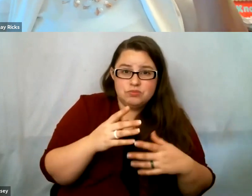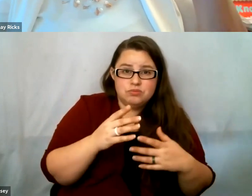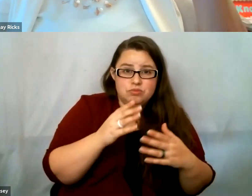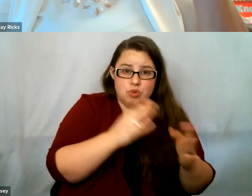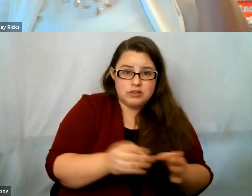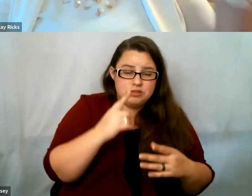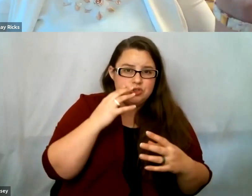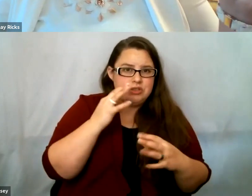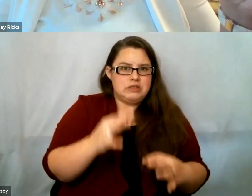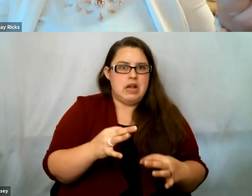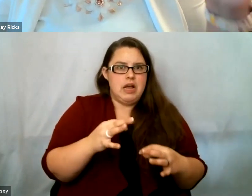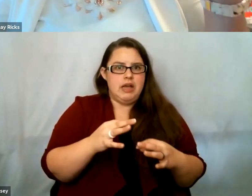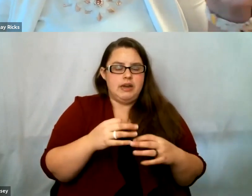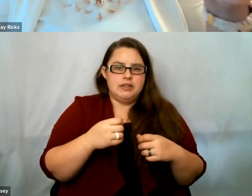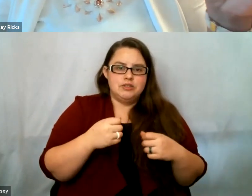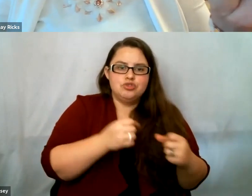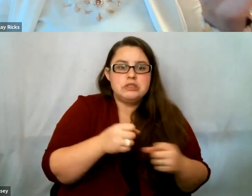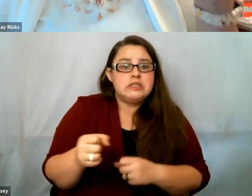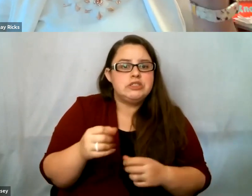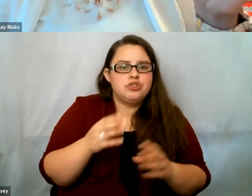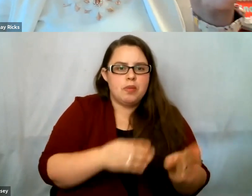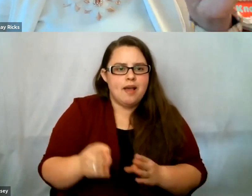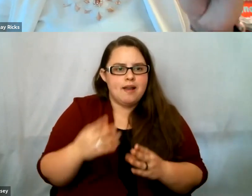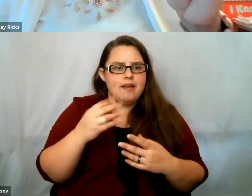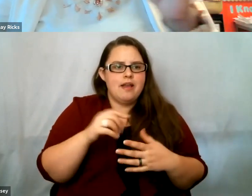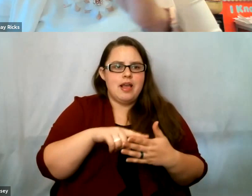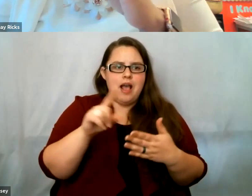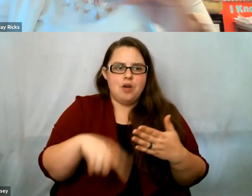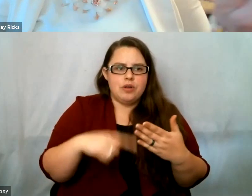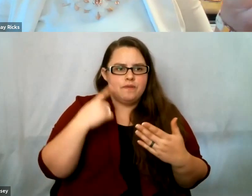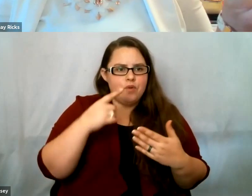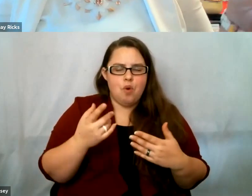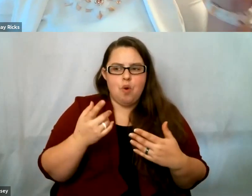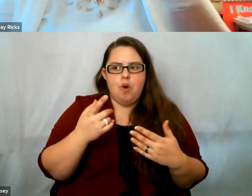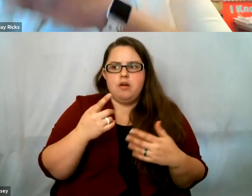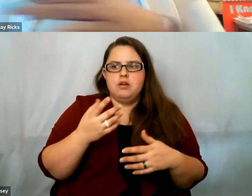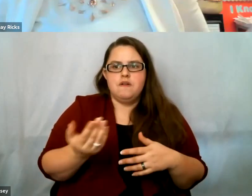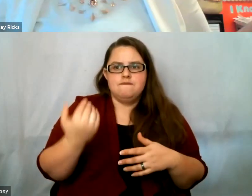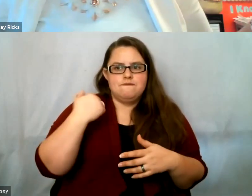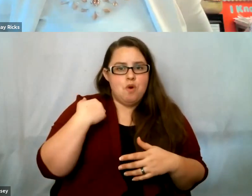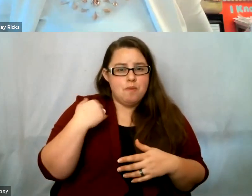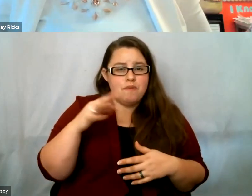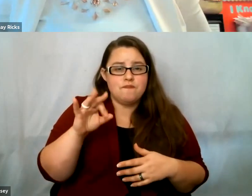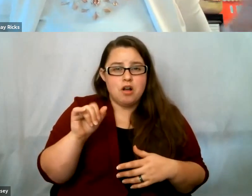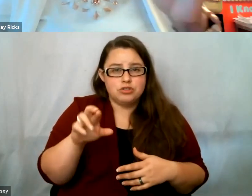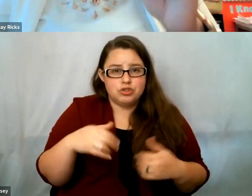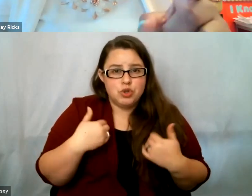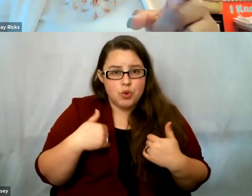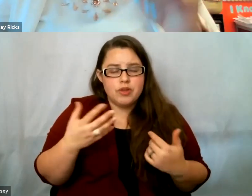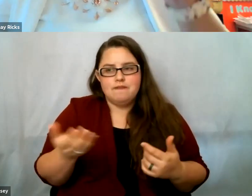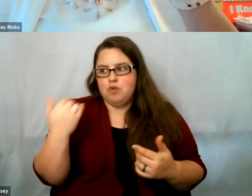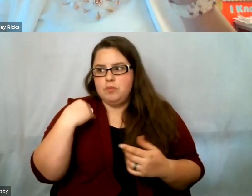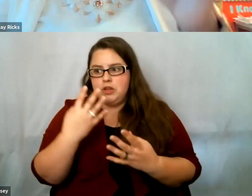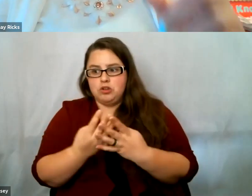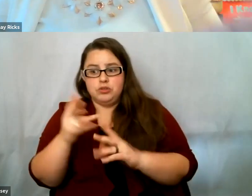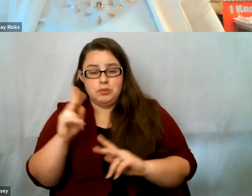outcomes and strategic planning for former foster youth and formerly incarcerated individuals, and nobody at the table has the